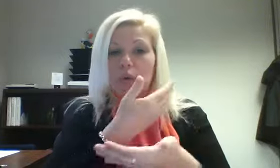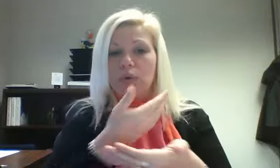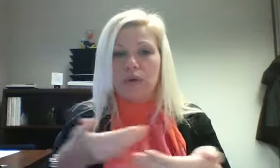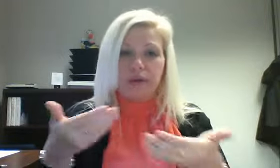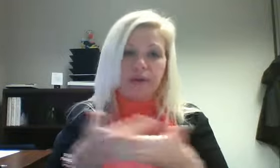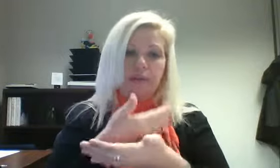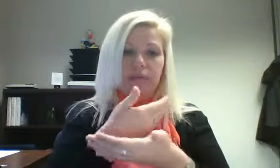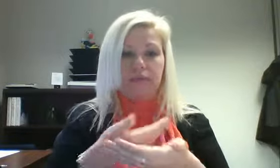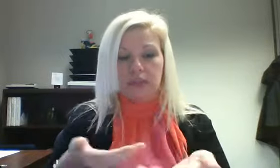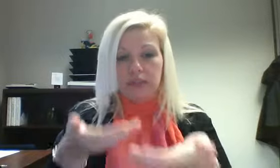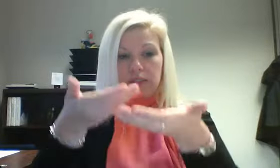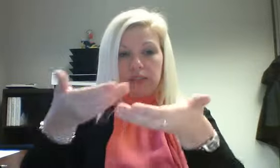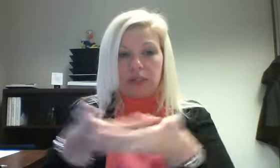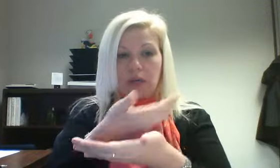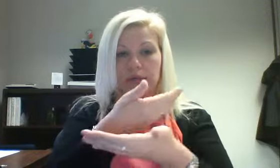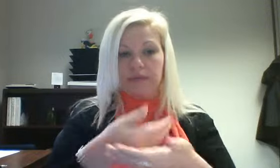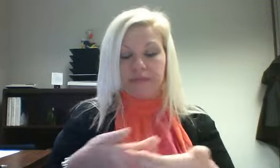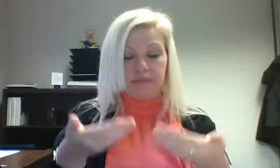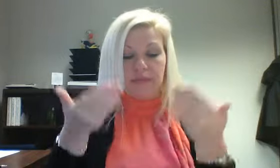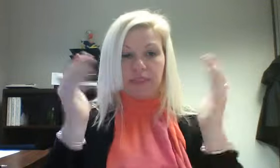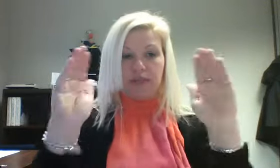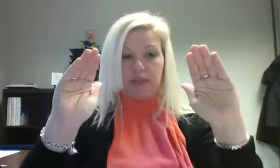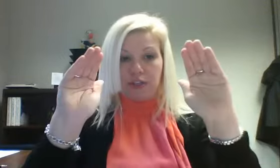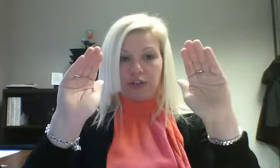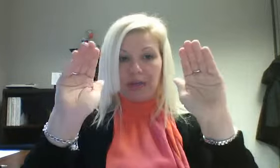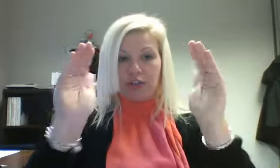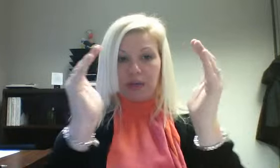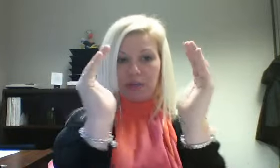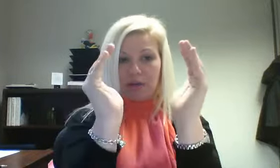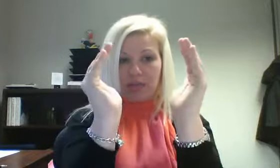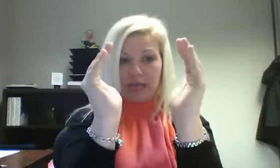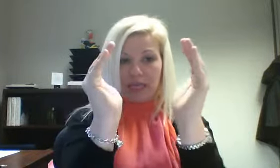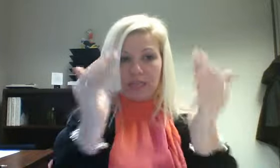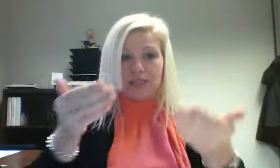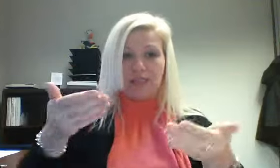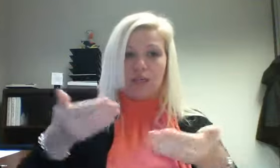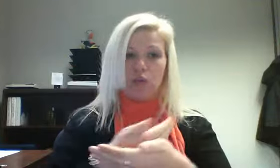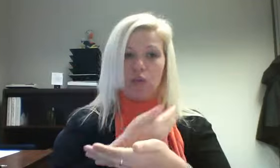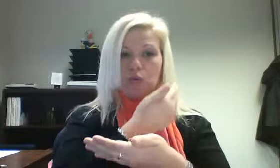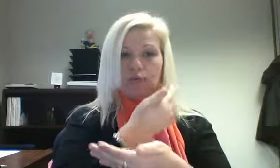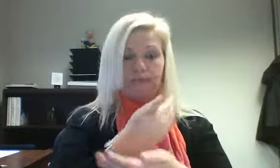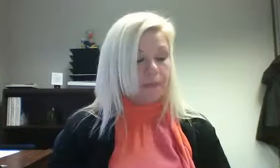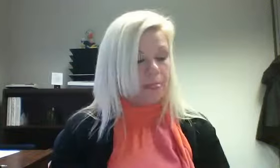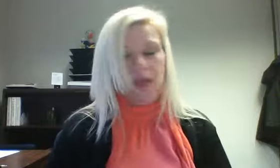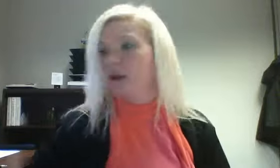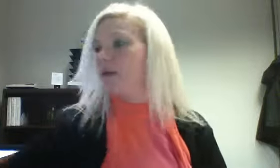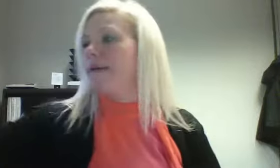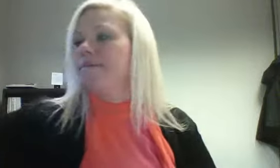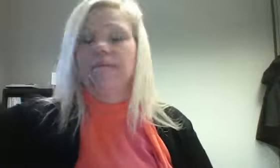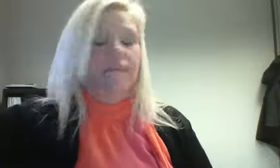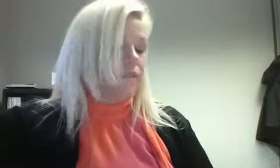new. So your hand shapes are like this, new. Okay.